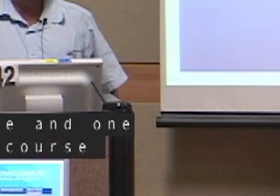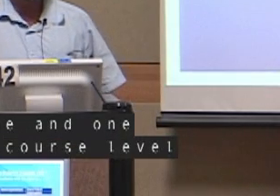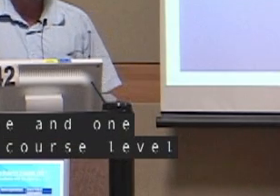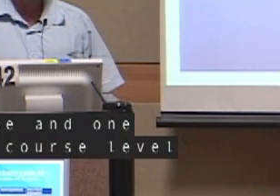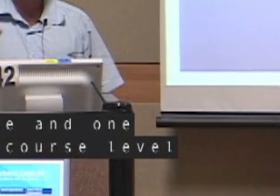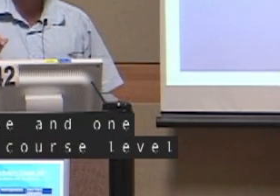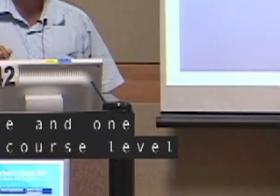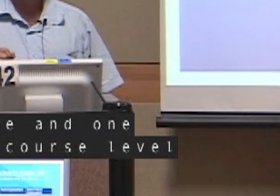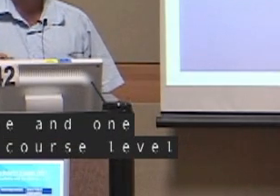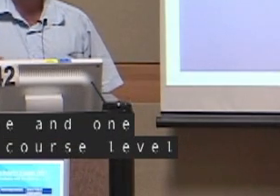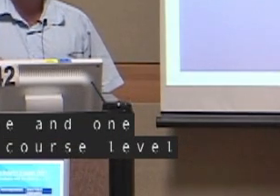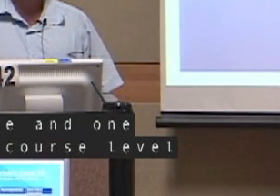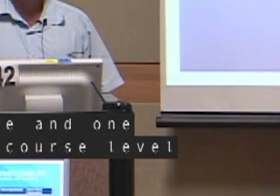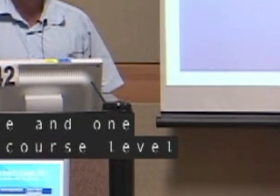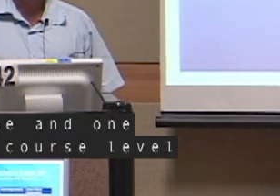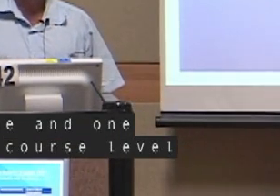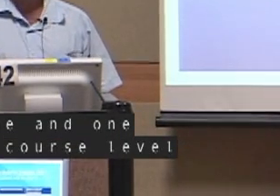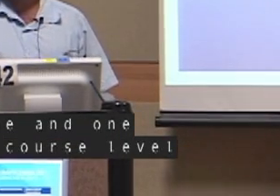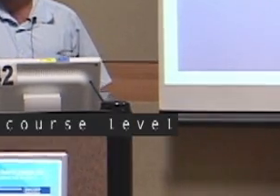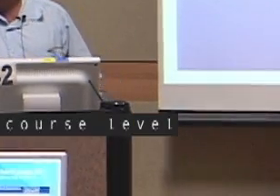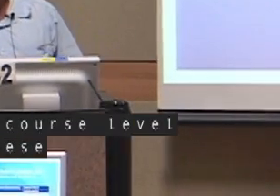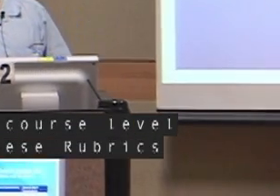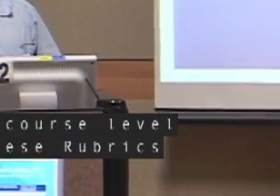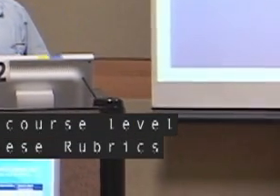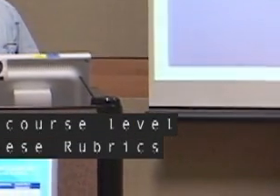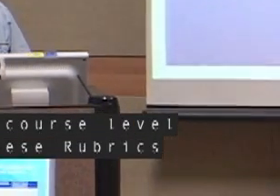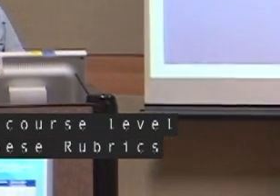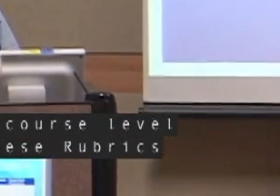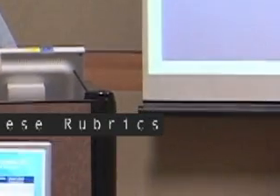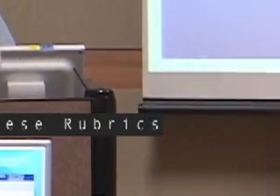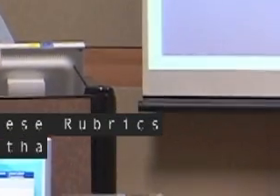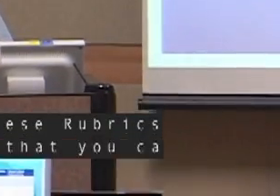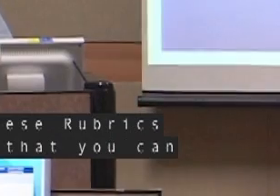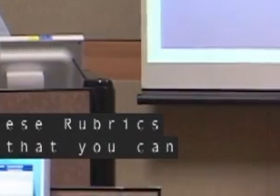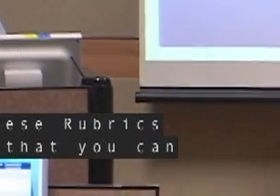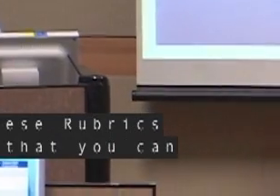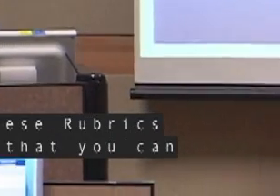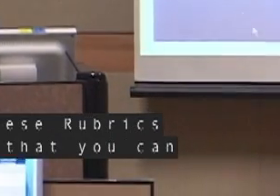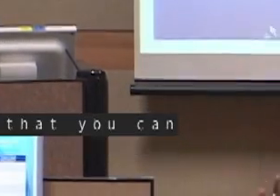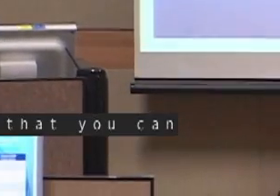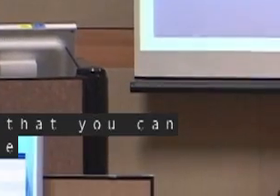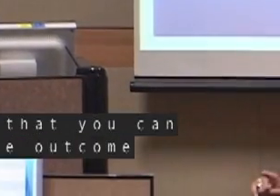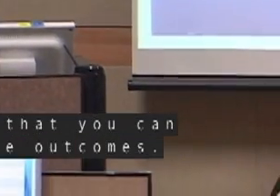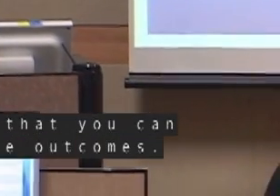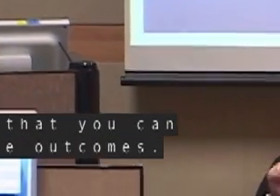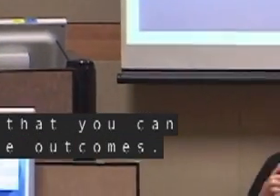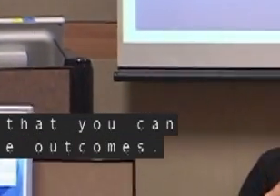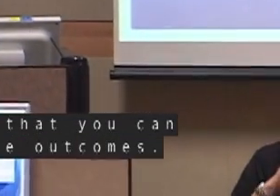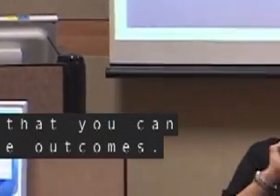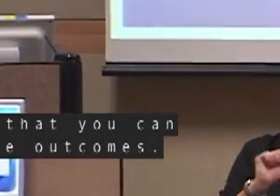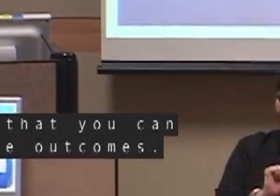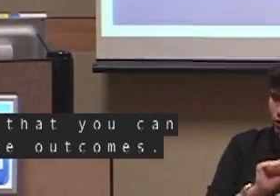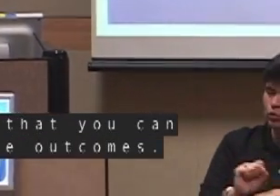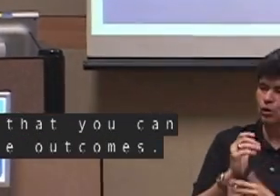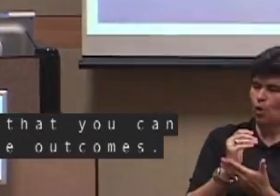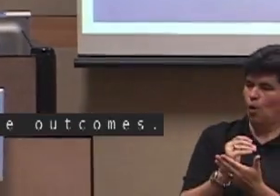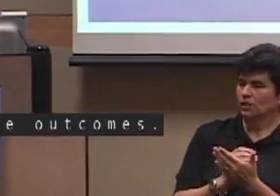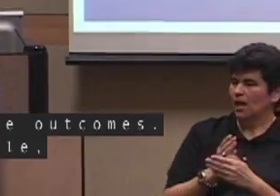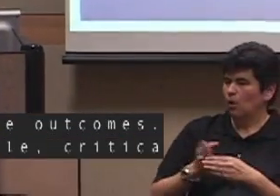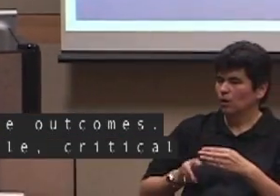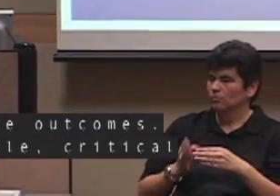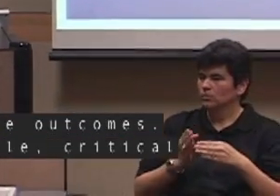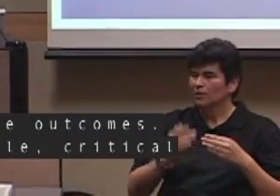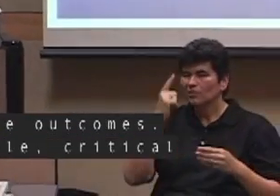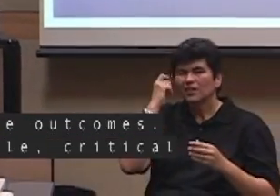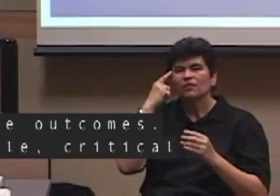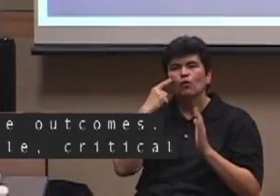time and one time only at the course level. And that's why these rubrics are important, so that you can have actual course outcomes. Because,